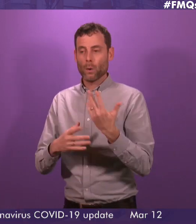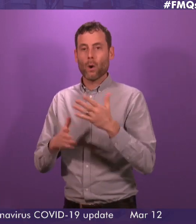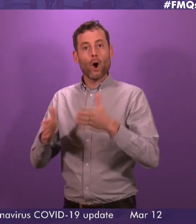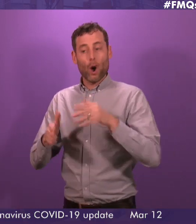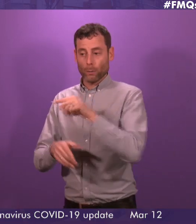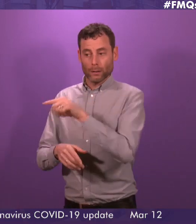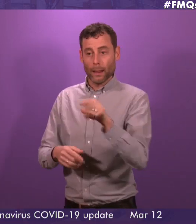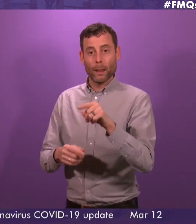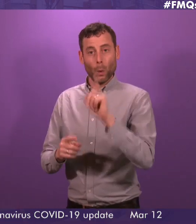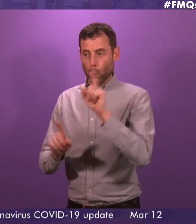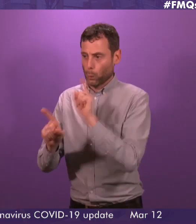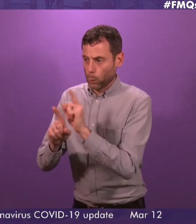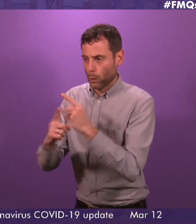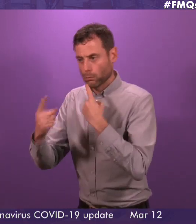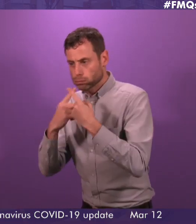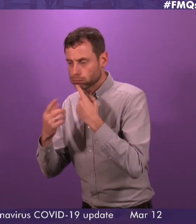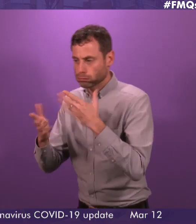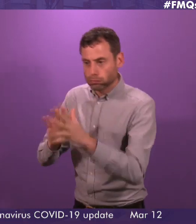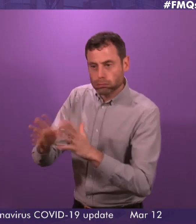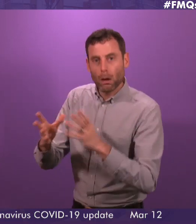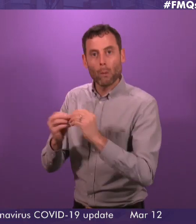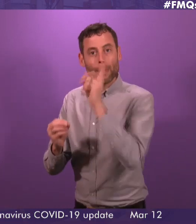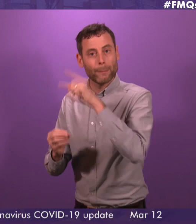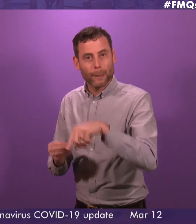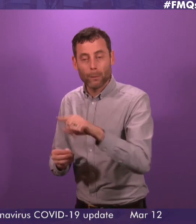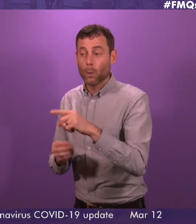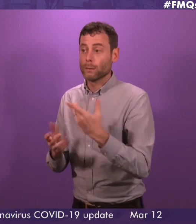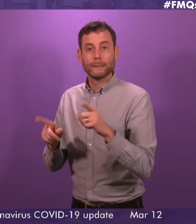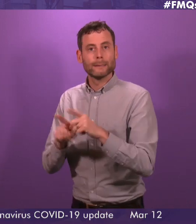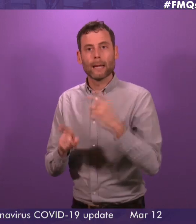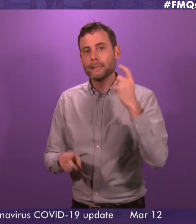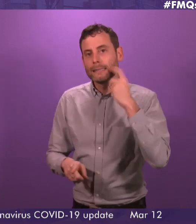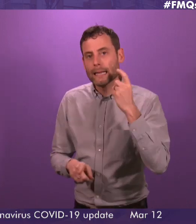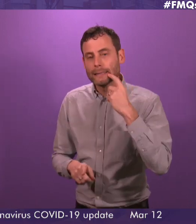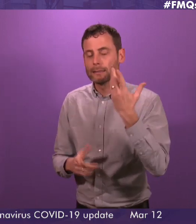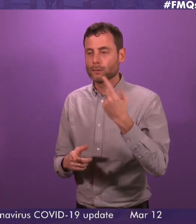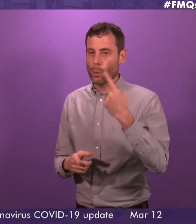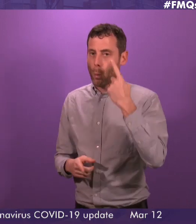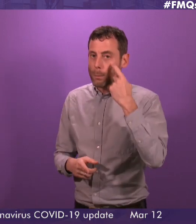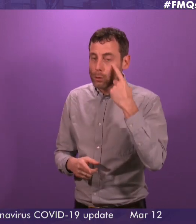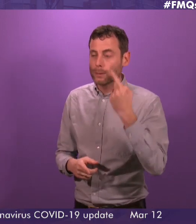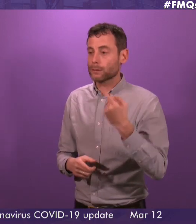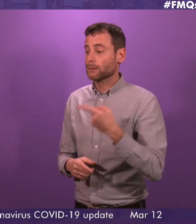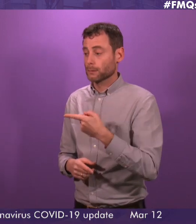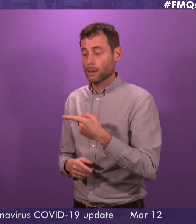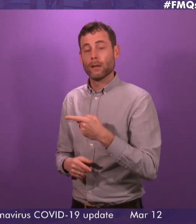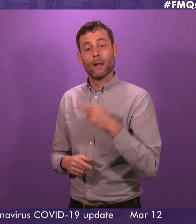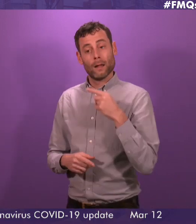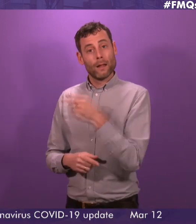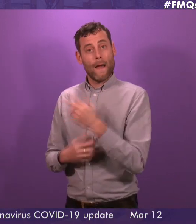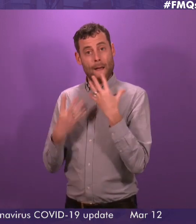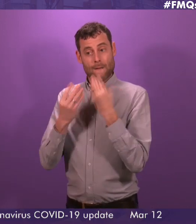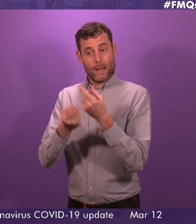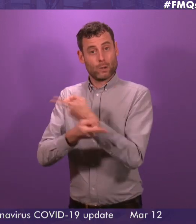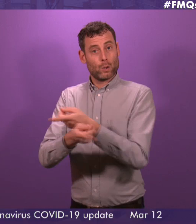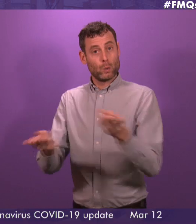settings, as well as, you have said, dentists and optometrists, that advice is available